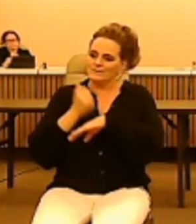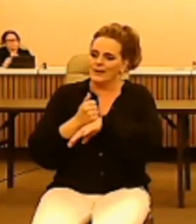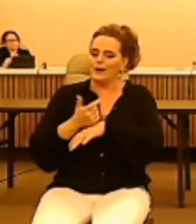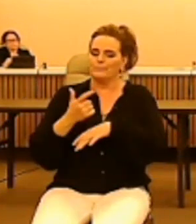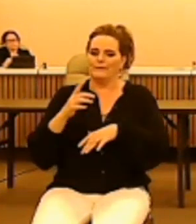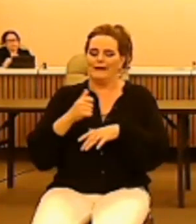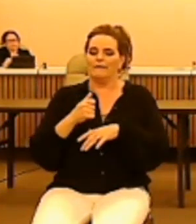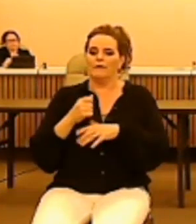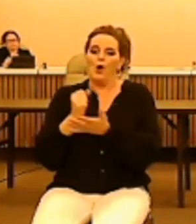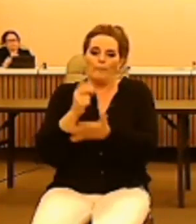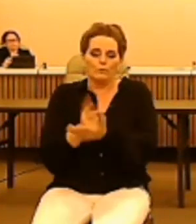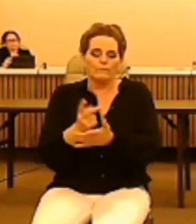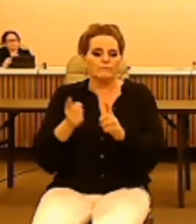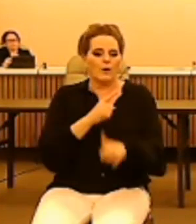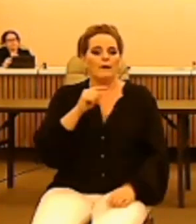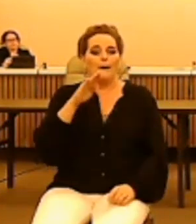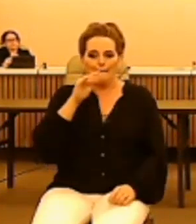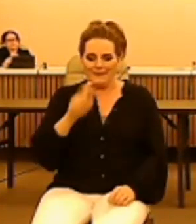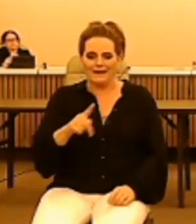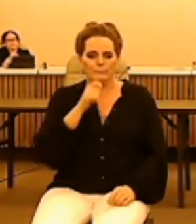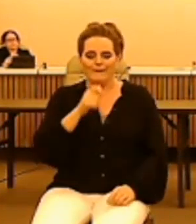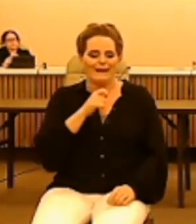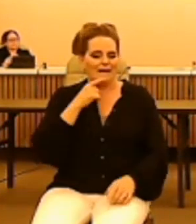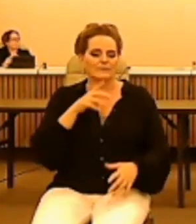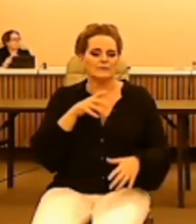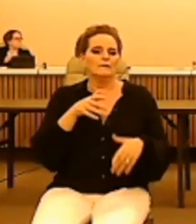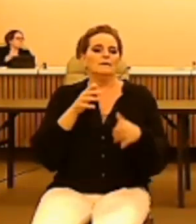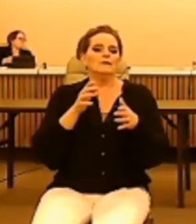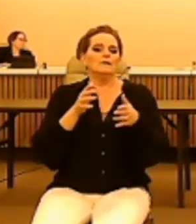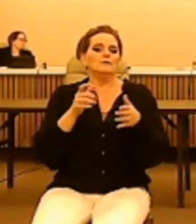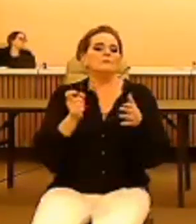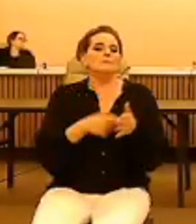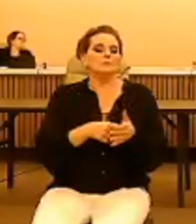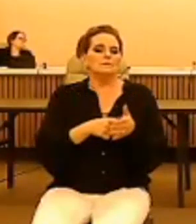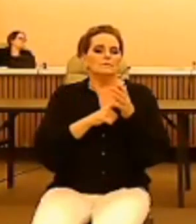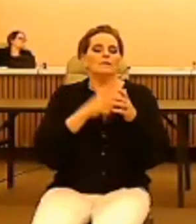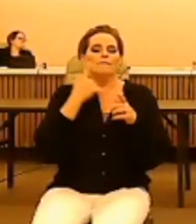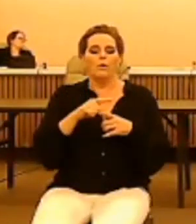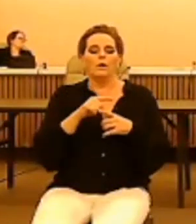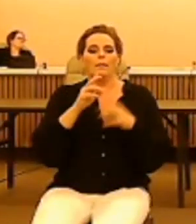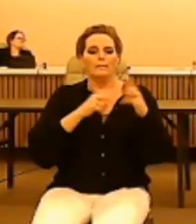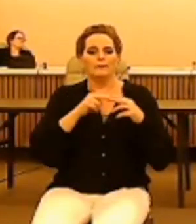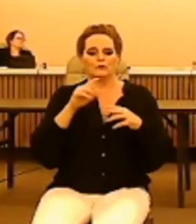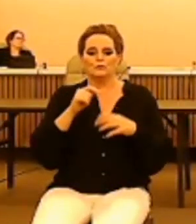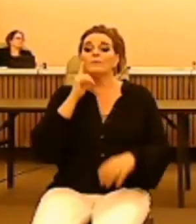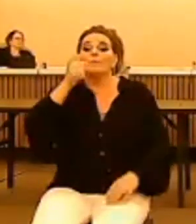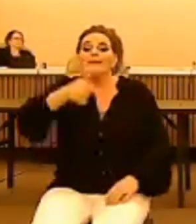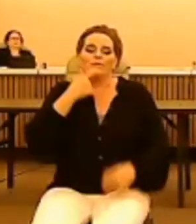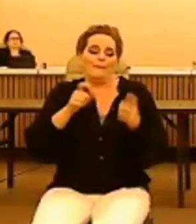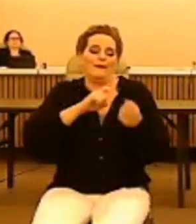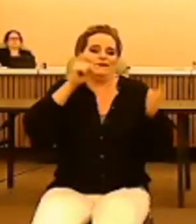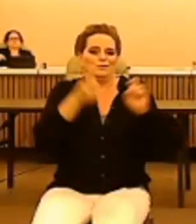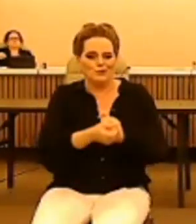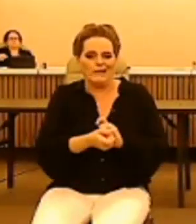mortgage approval, but they haven't pulled a building permit yet, well, tomorrow they would have to meet the new codes. They'd have to change